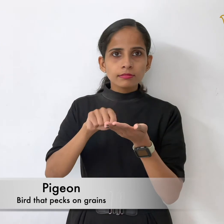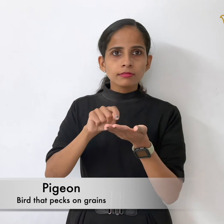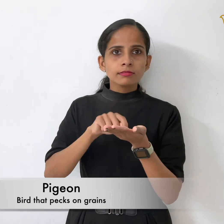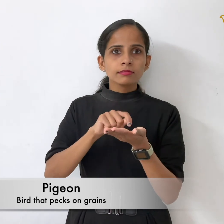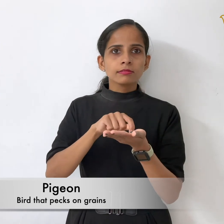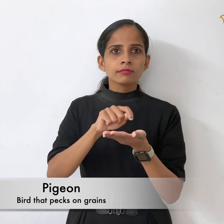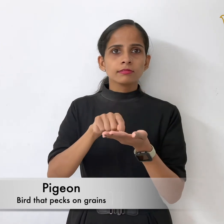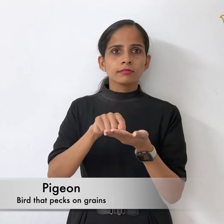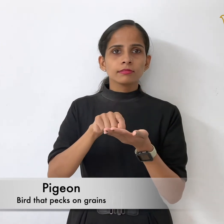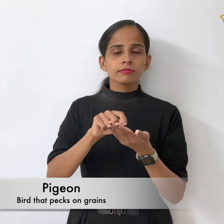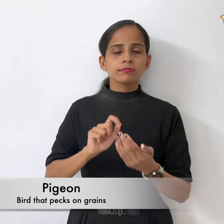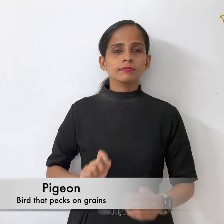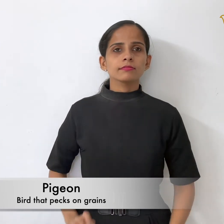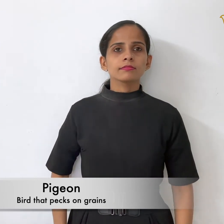Pigeon.